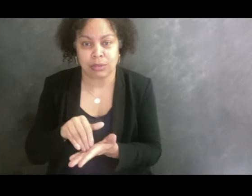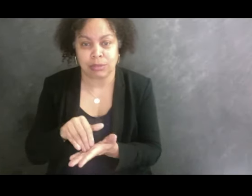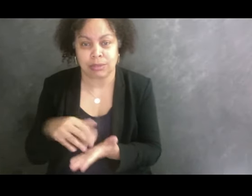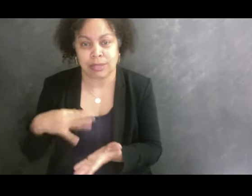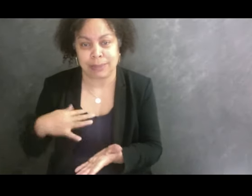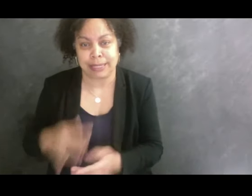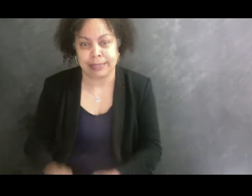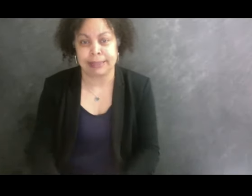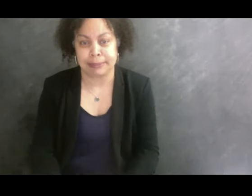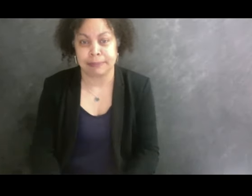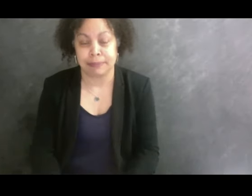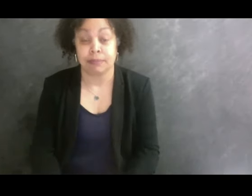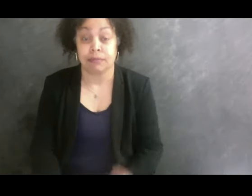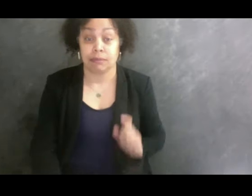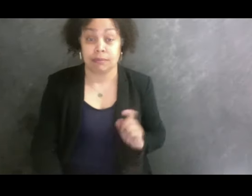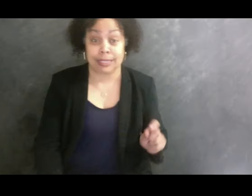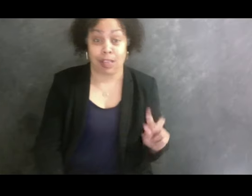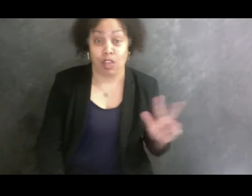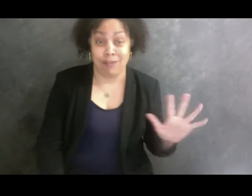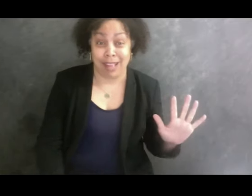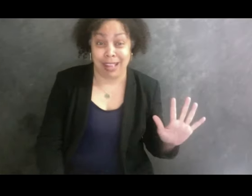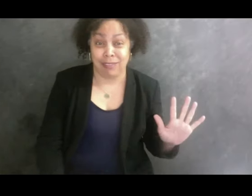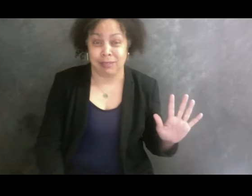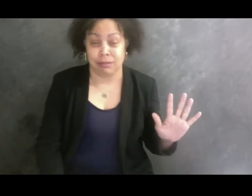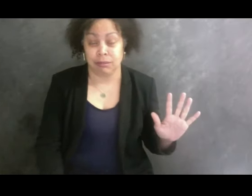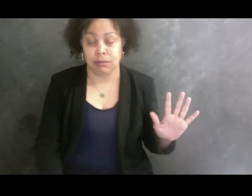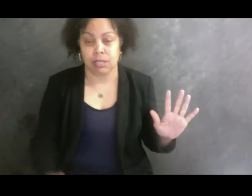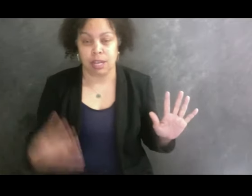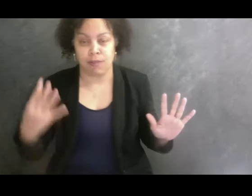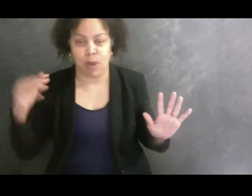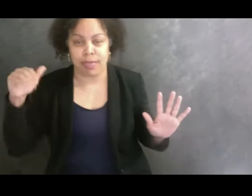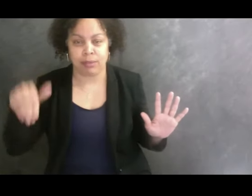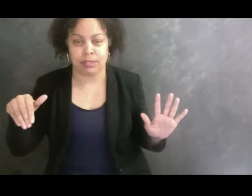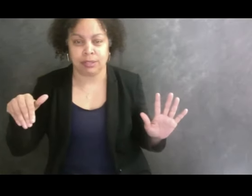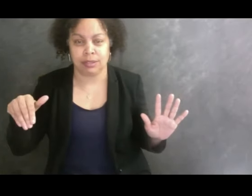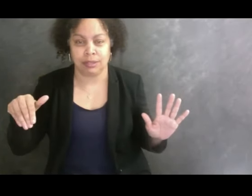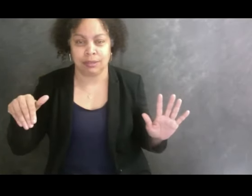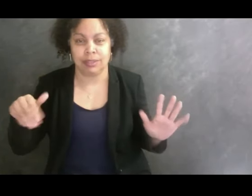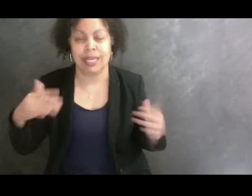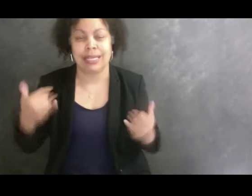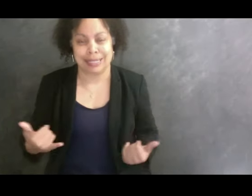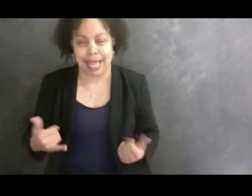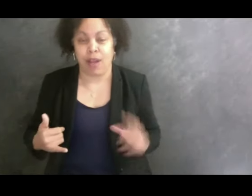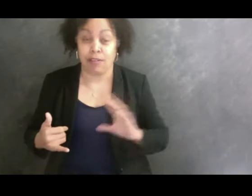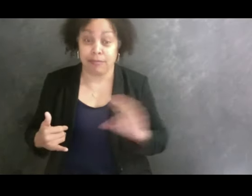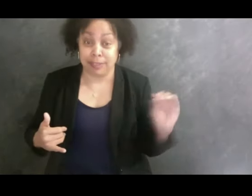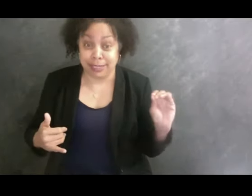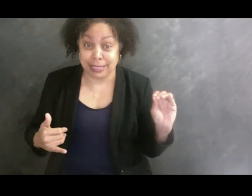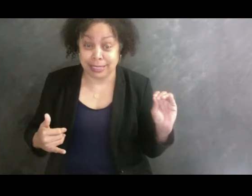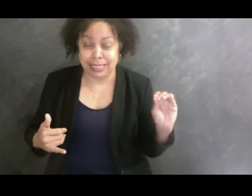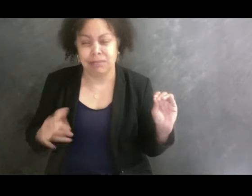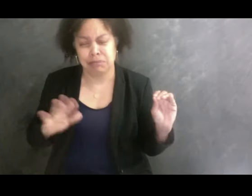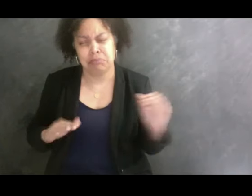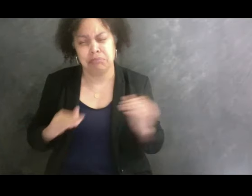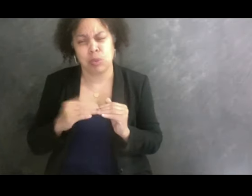funding 35 artists, that was less than 1% success rate. We now fund 50, so it's about 1%. But that